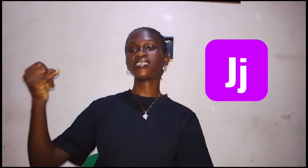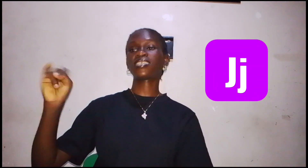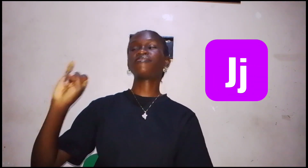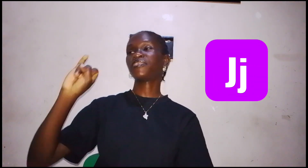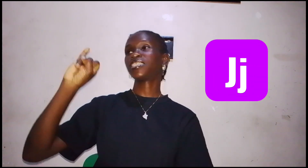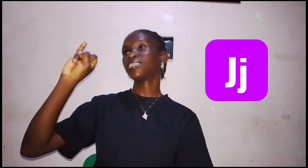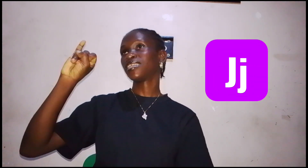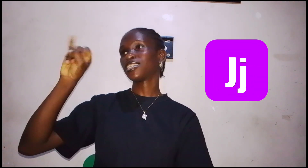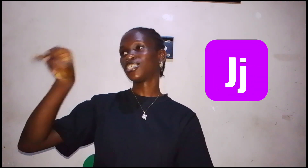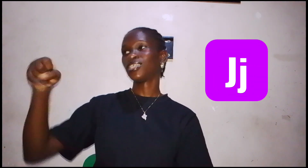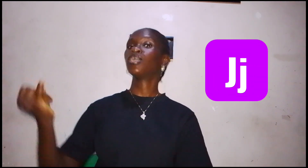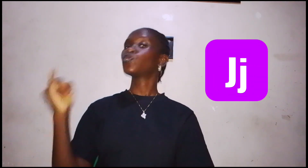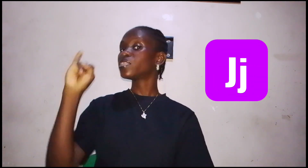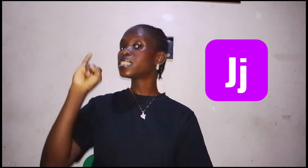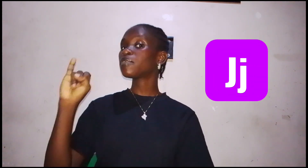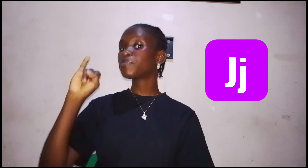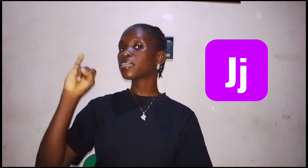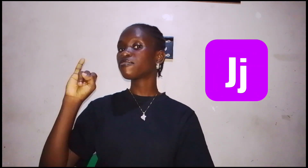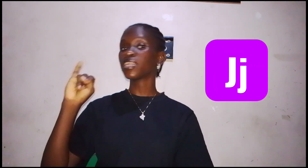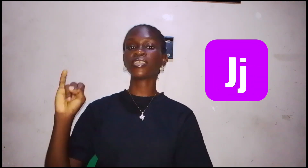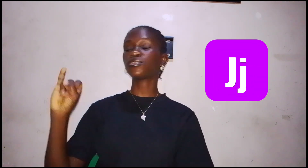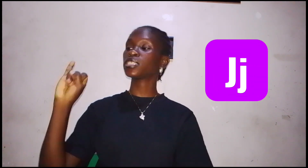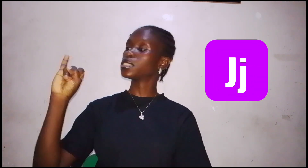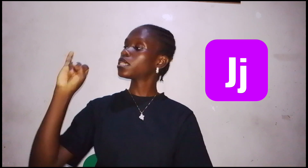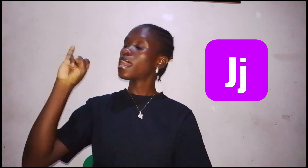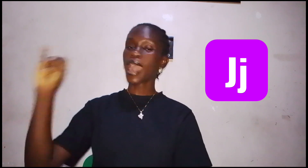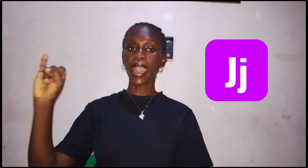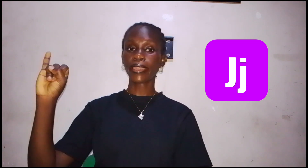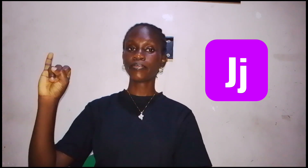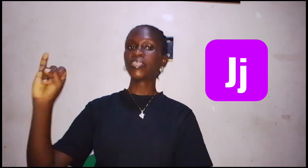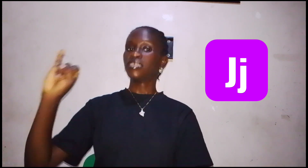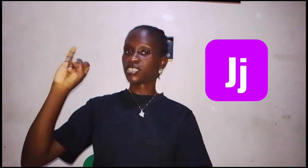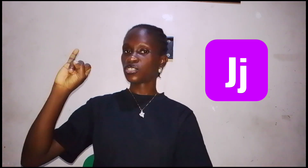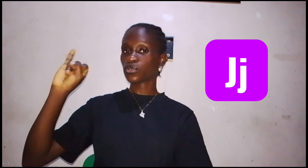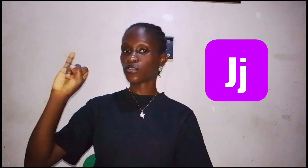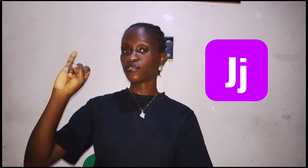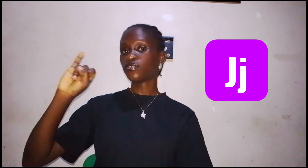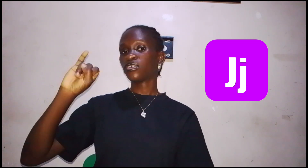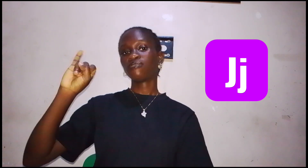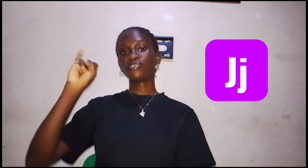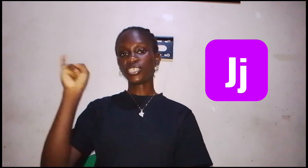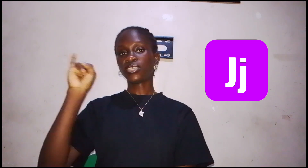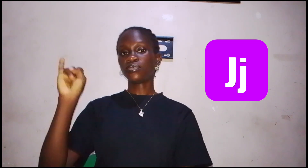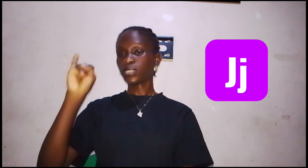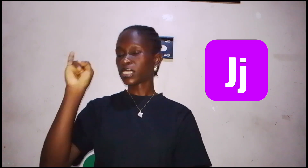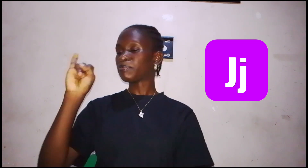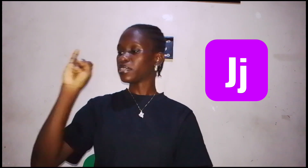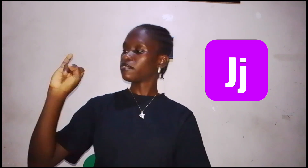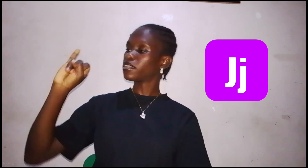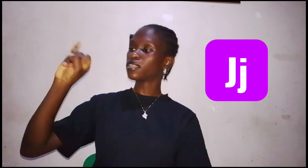hand as if you're writing the letter J. With the same pinky finger. You know this is I. Then just curve for J with the same pinky finger